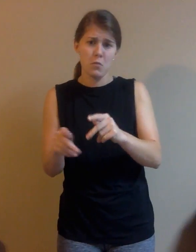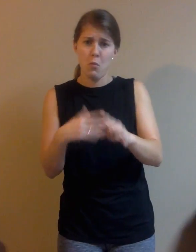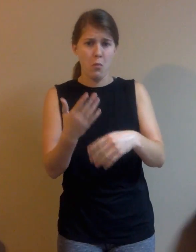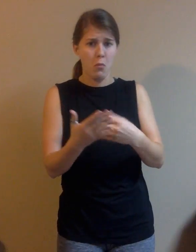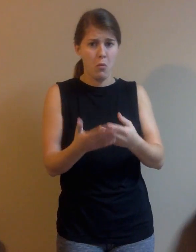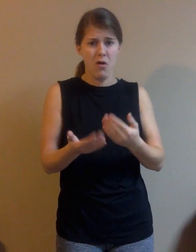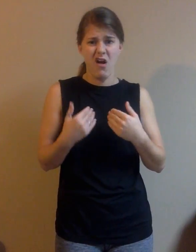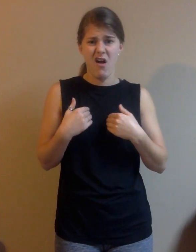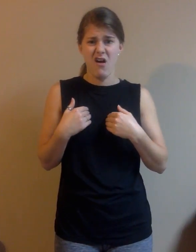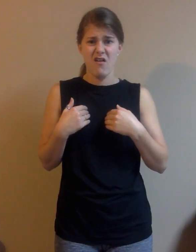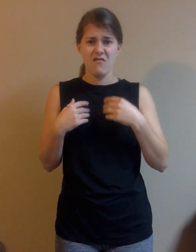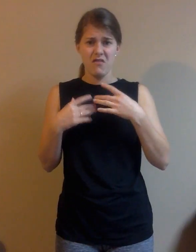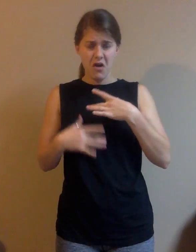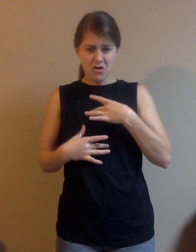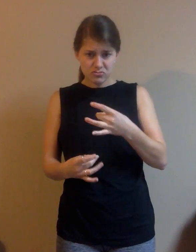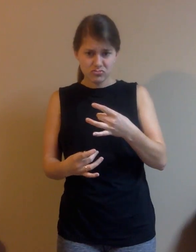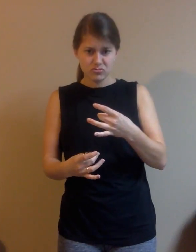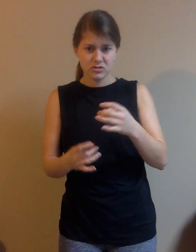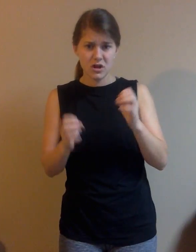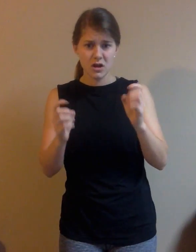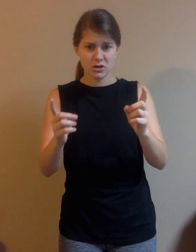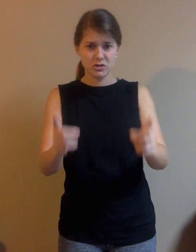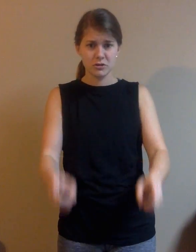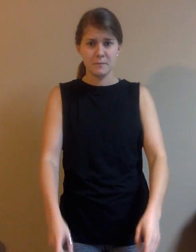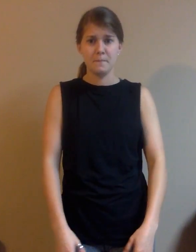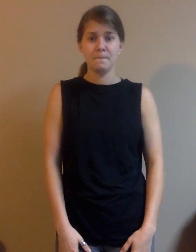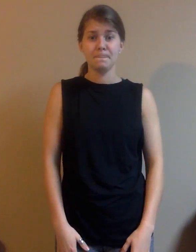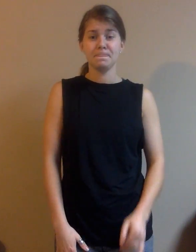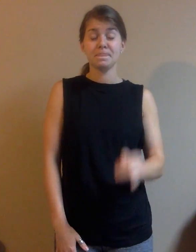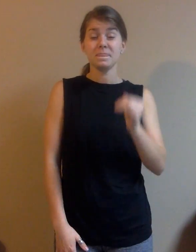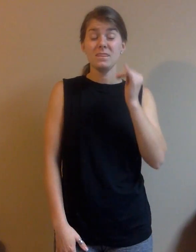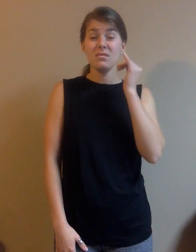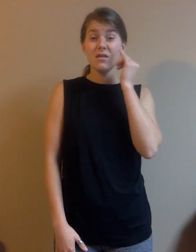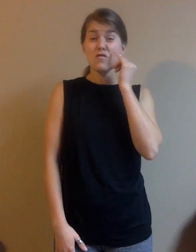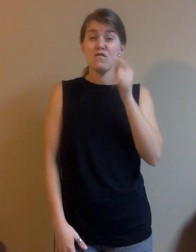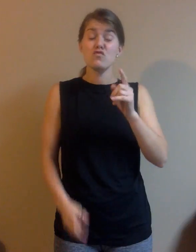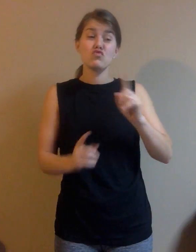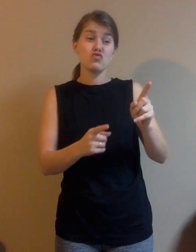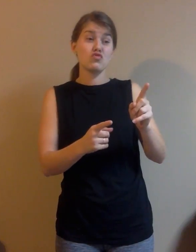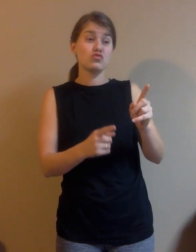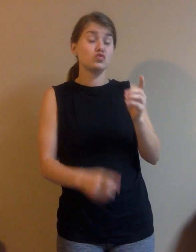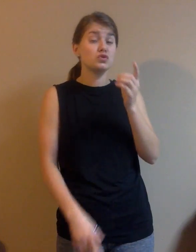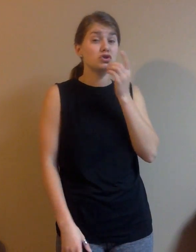party and you say you work in education, actually, you're not often at dinner parties, frankly,